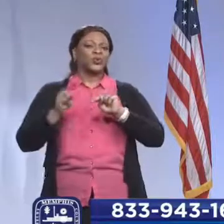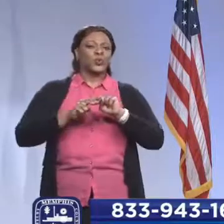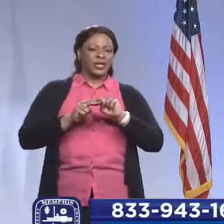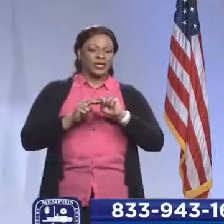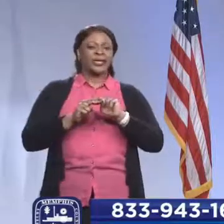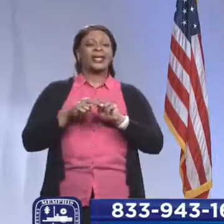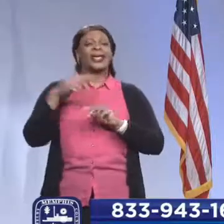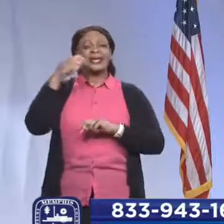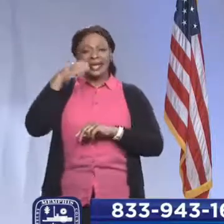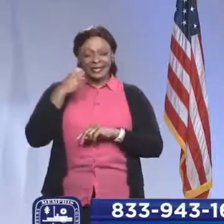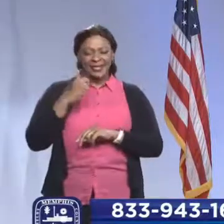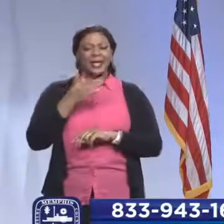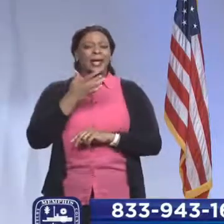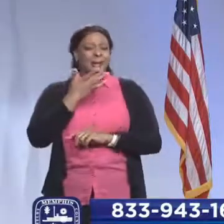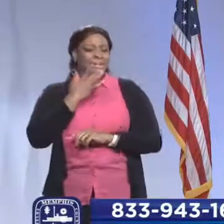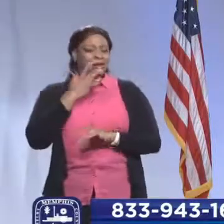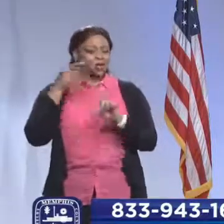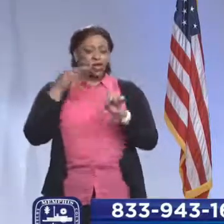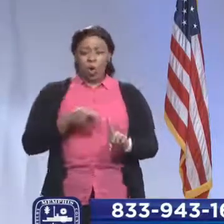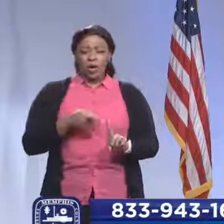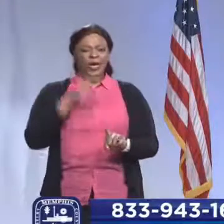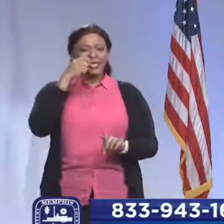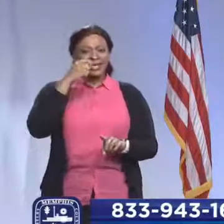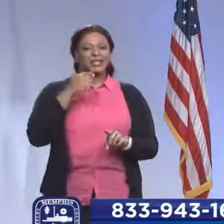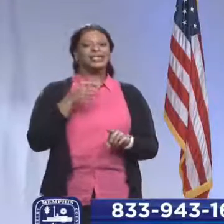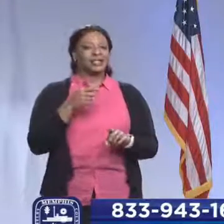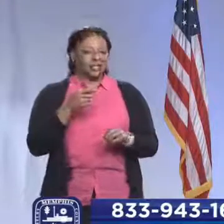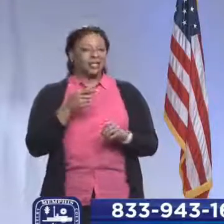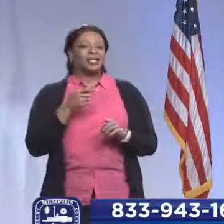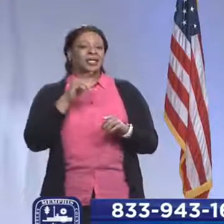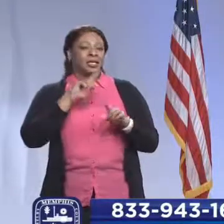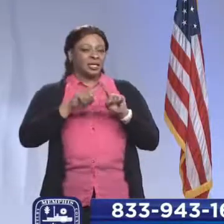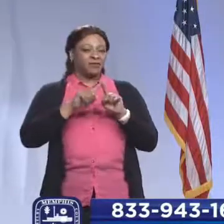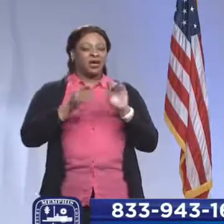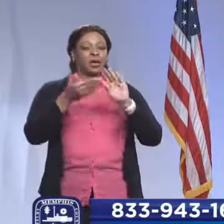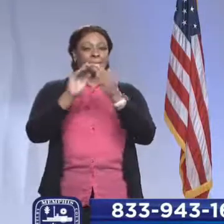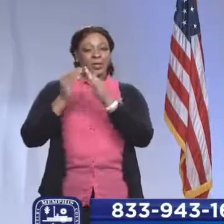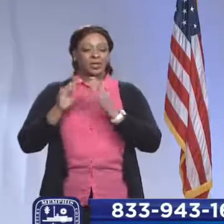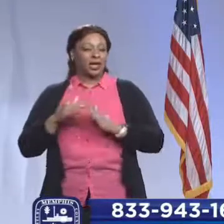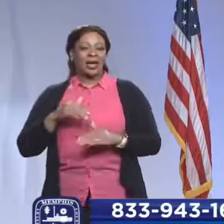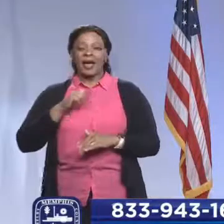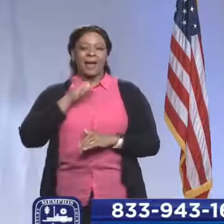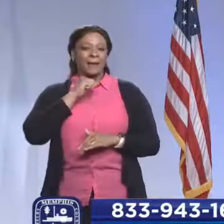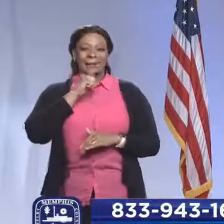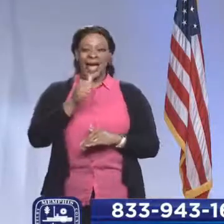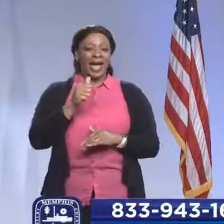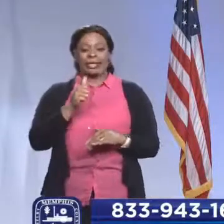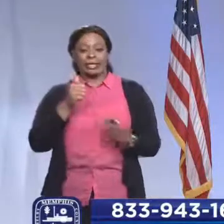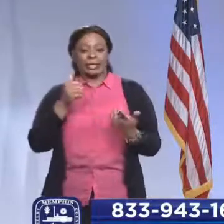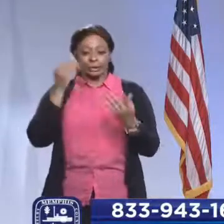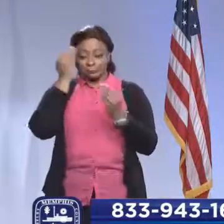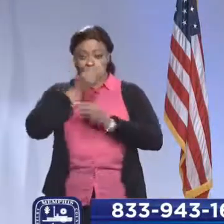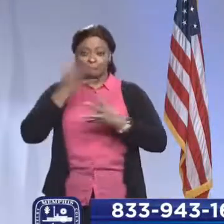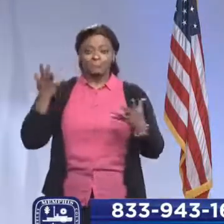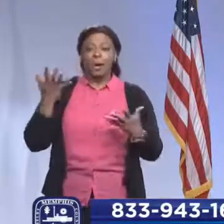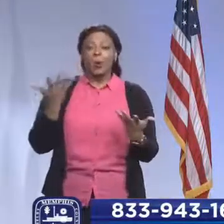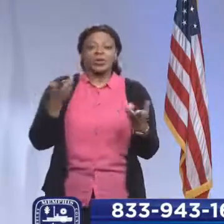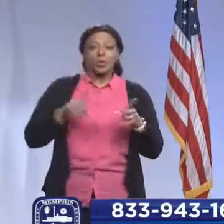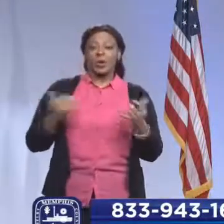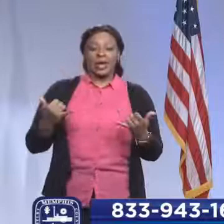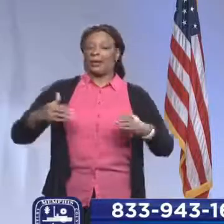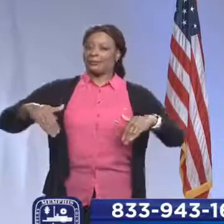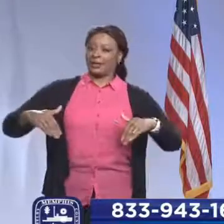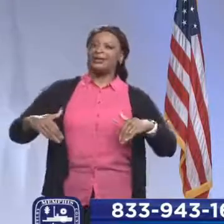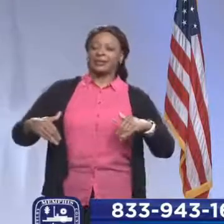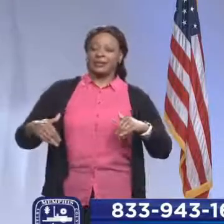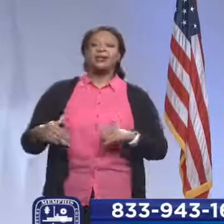testing, in particular targeted testing in key communities. So I would not draw any early conclusions at the moment.